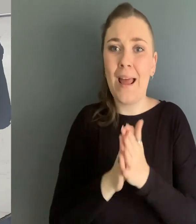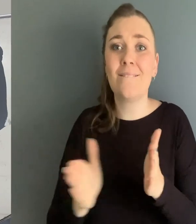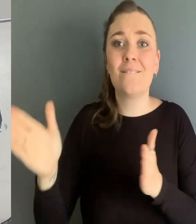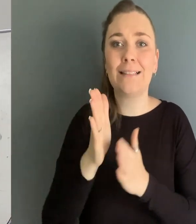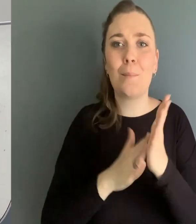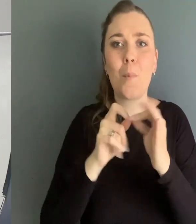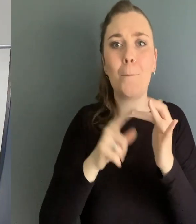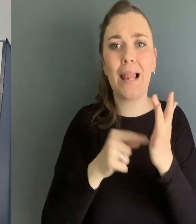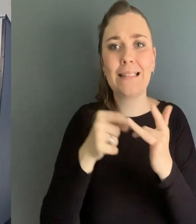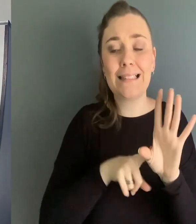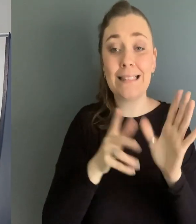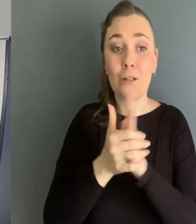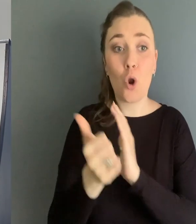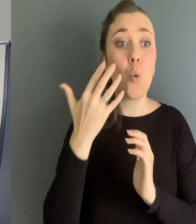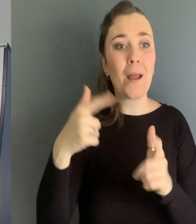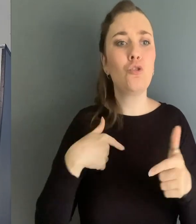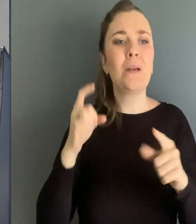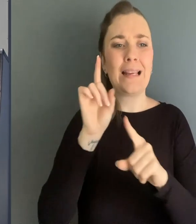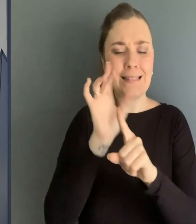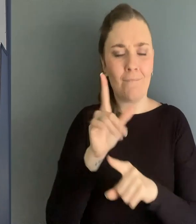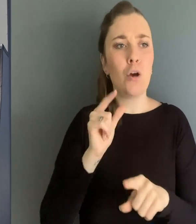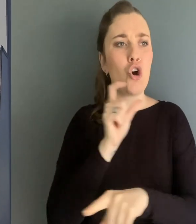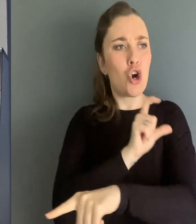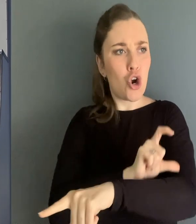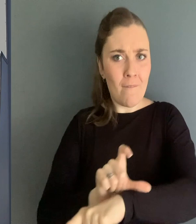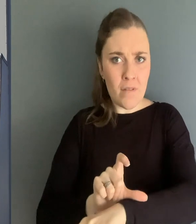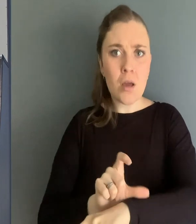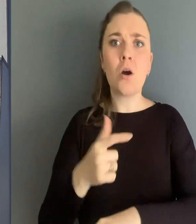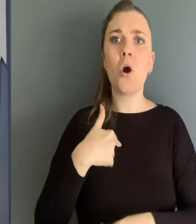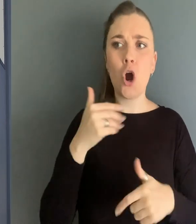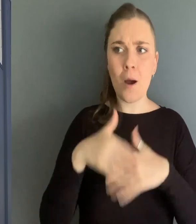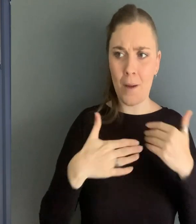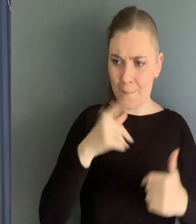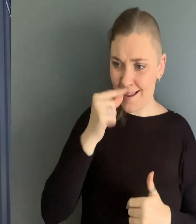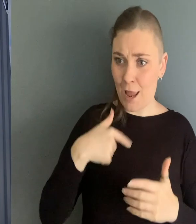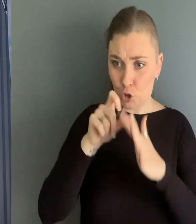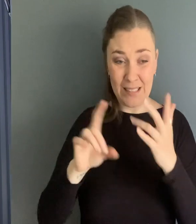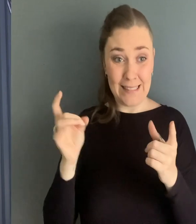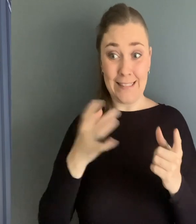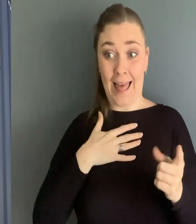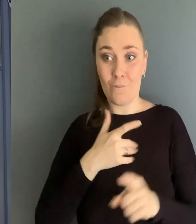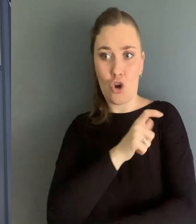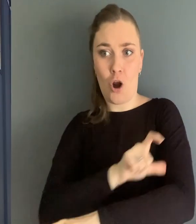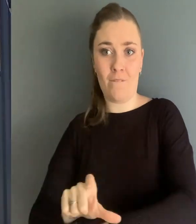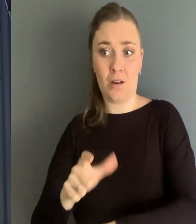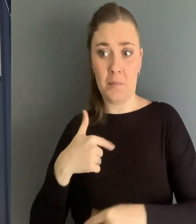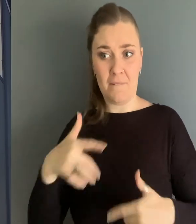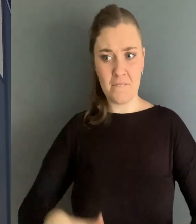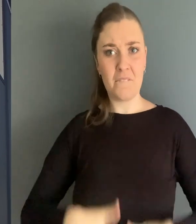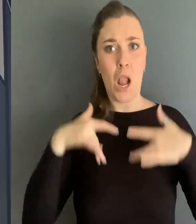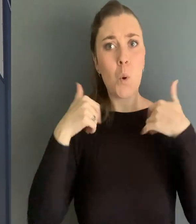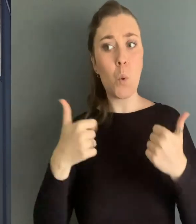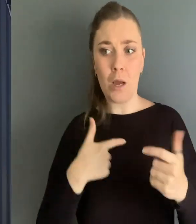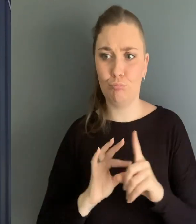once you begin to develop confidence in your physical abilities you tend to gain self-confidence over time too your self-esteem and belief in yourself